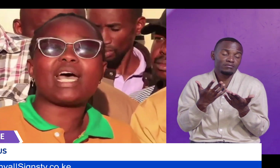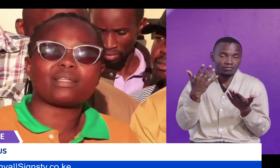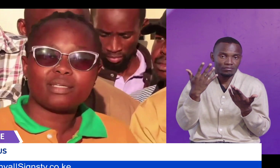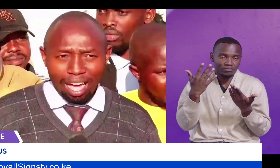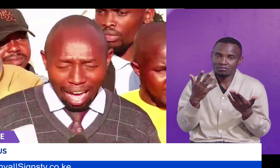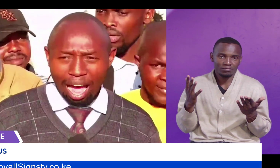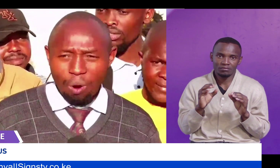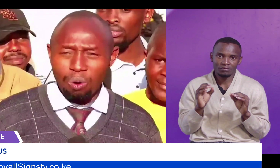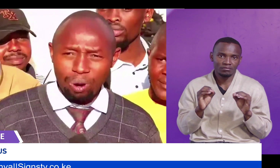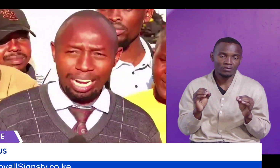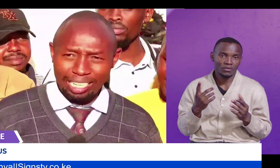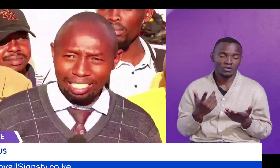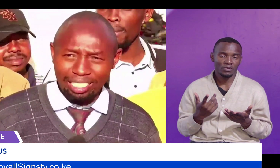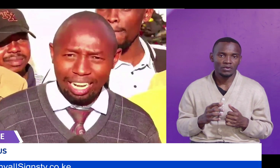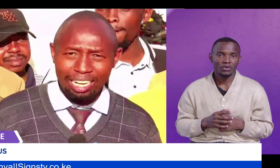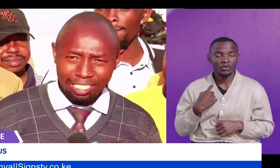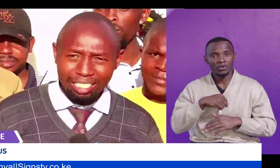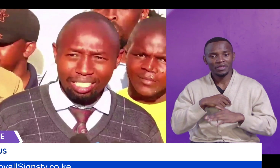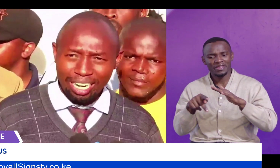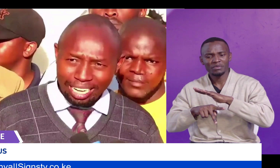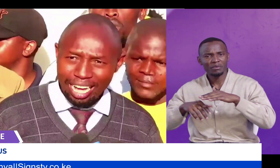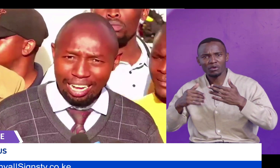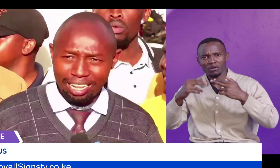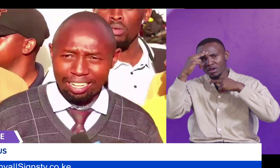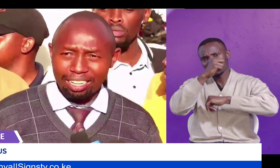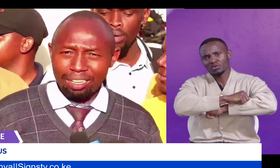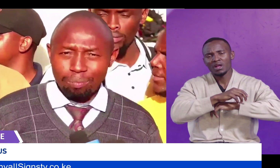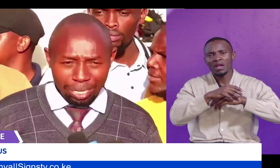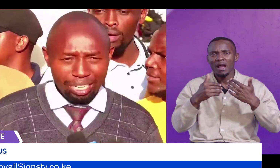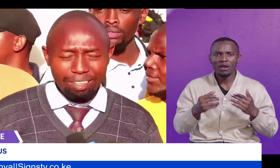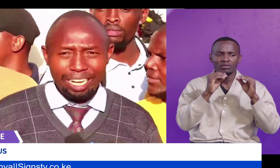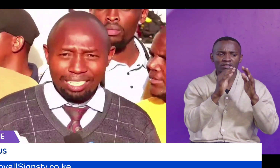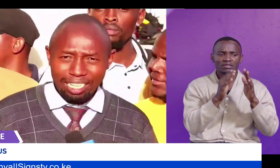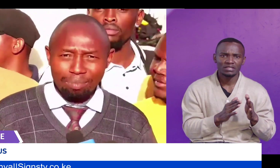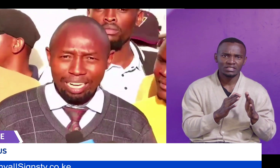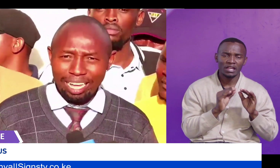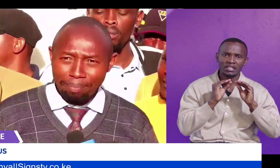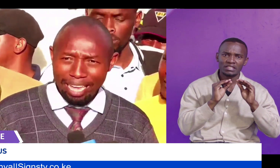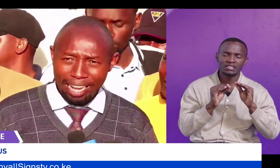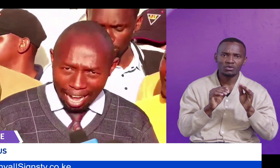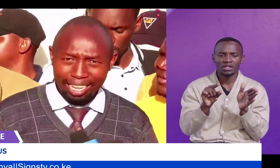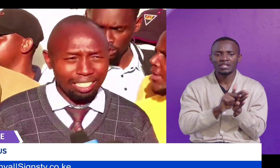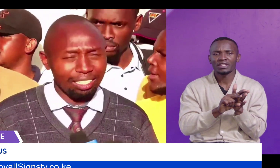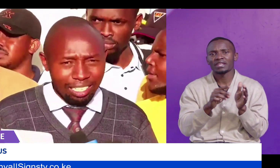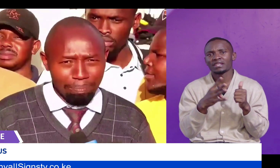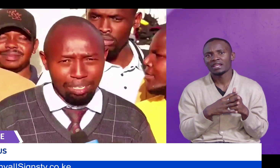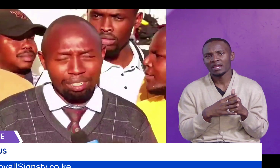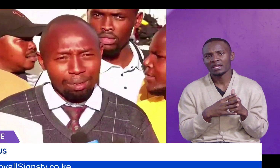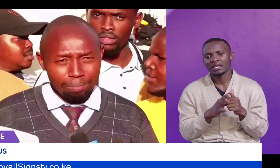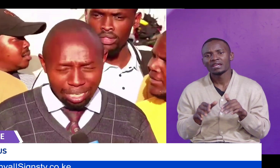sekondari? How will a teacher teaching grade 9 be given assessment by an hacketing deputy